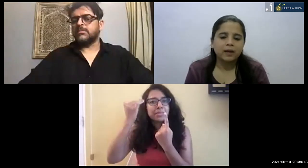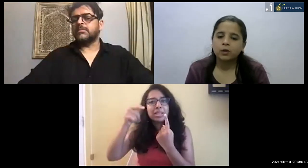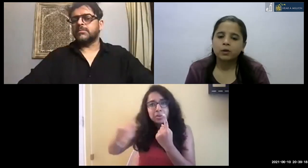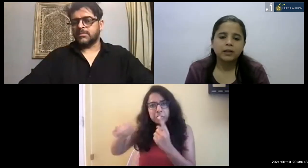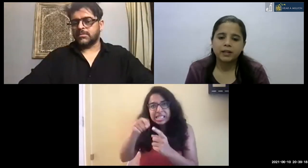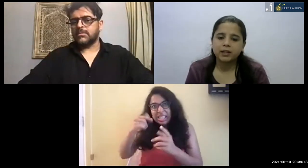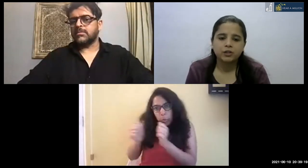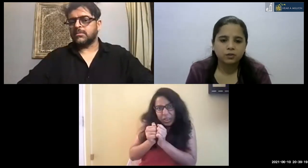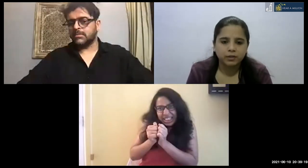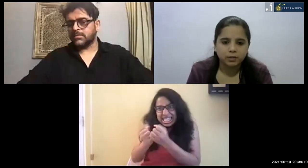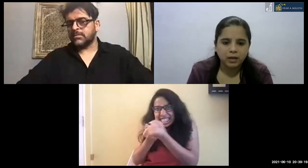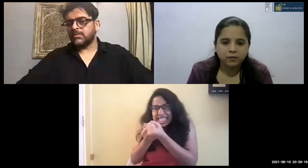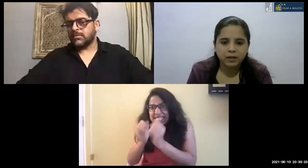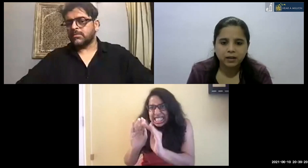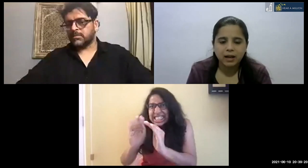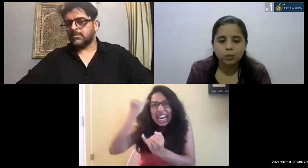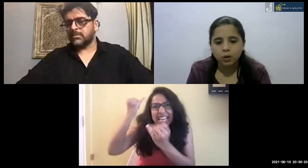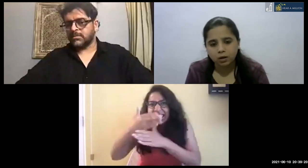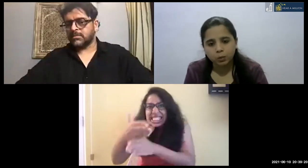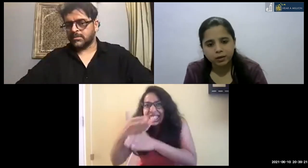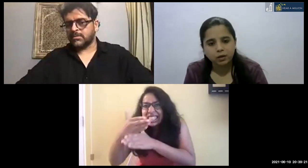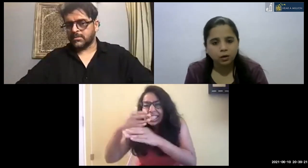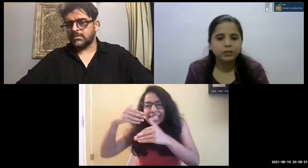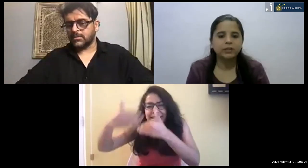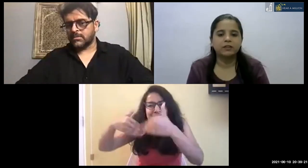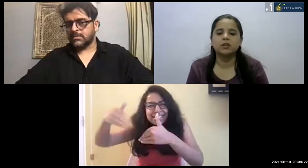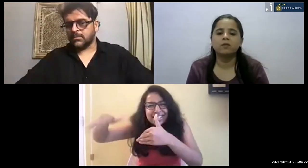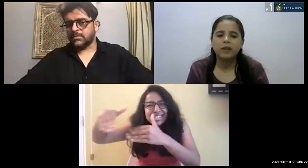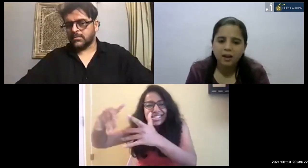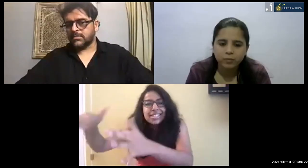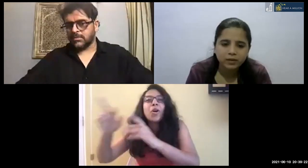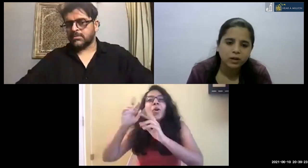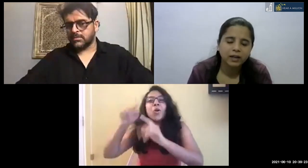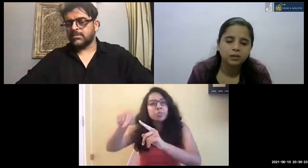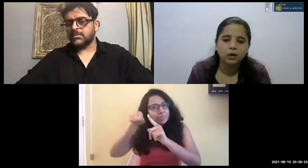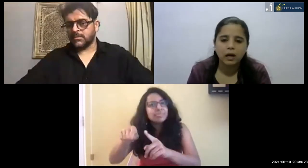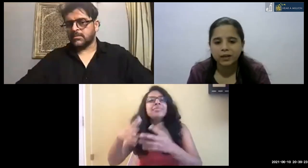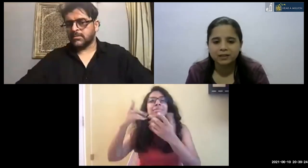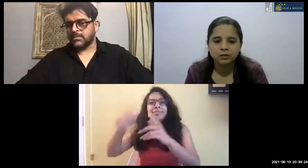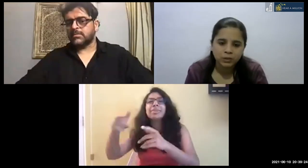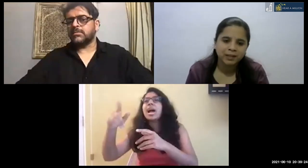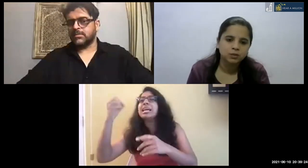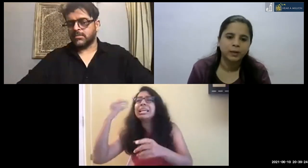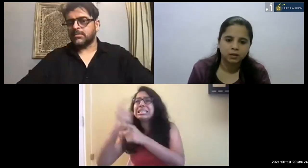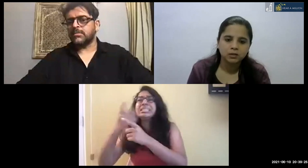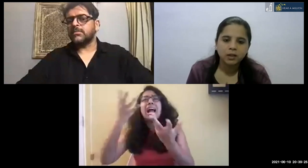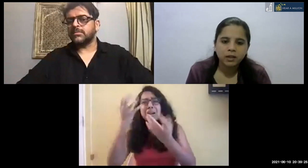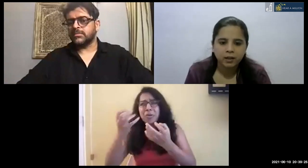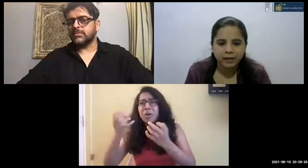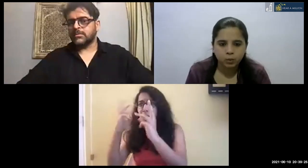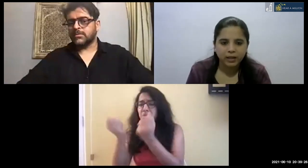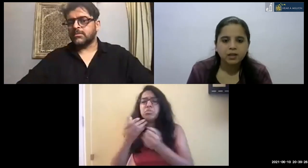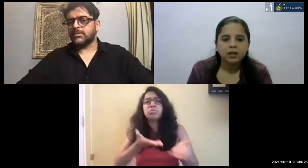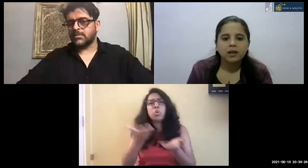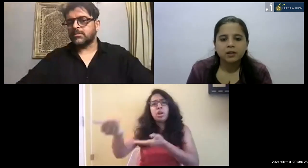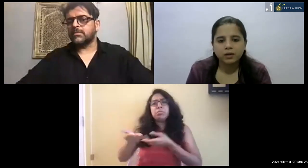so I'm the only hearing teacher over there. We are working along with the deaf teacher. We have been trying to how we can do the things better in a